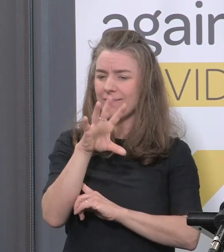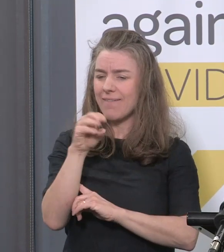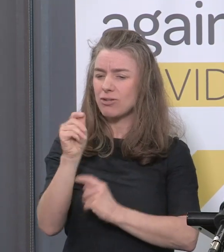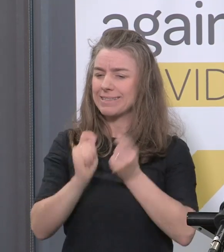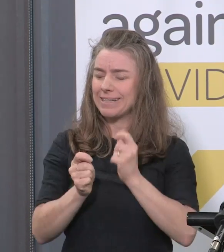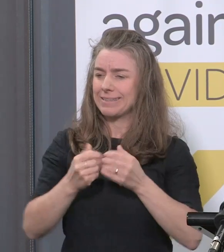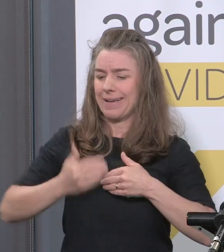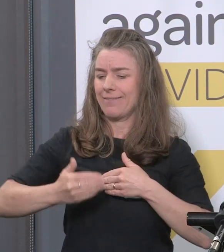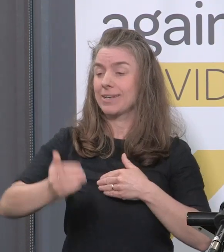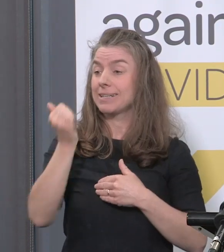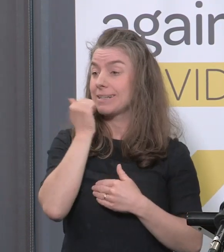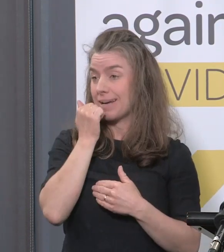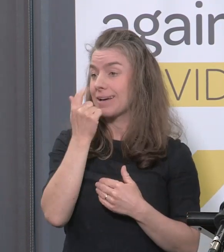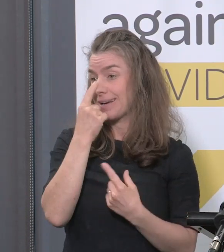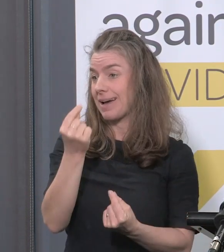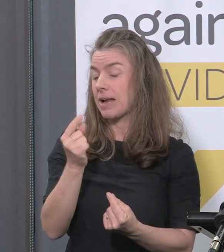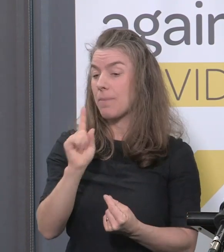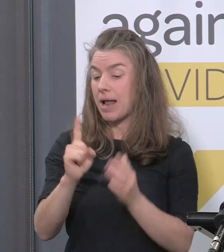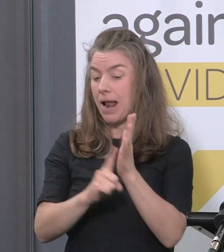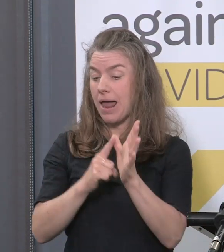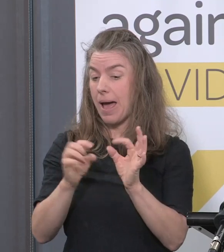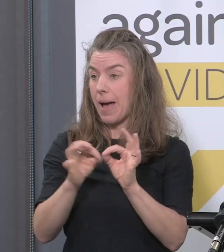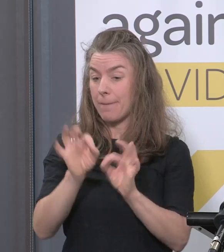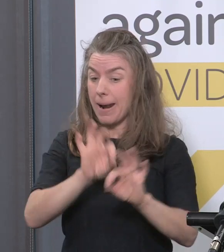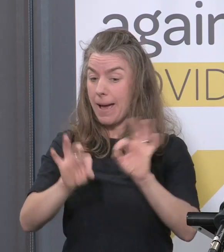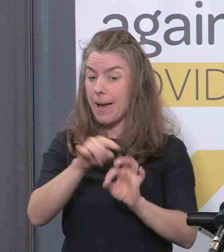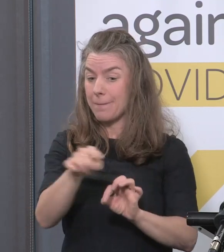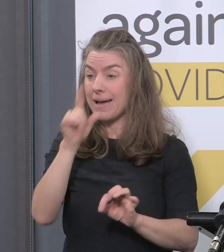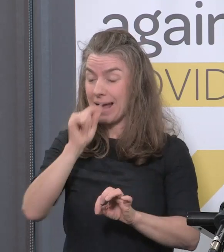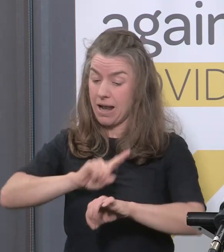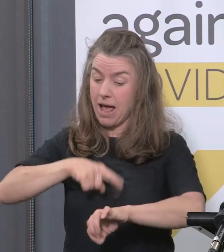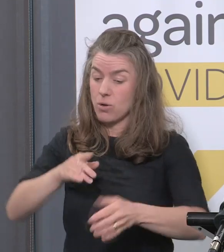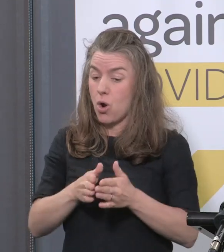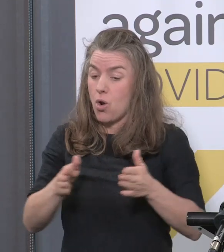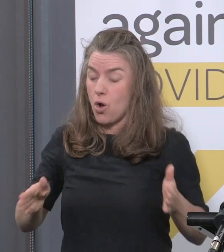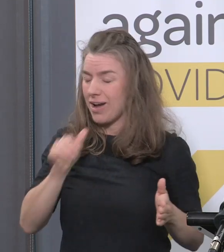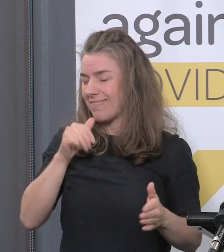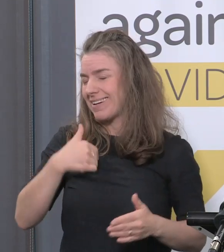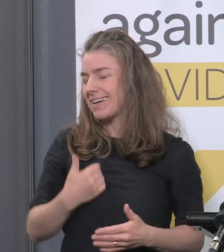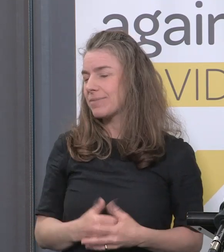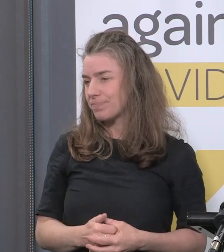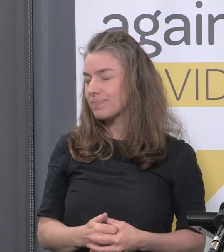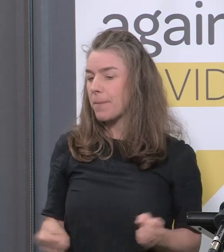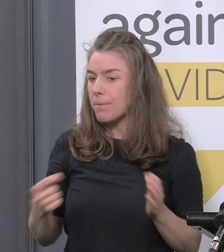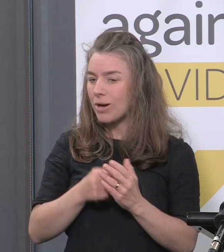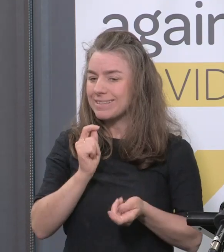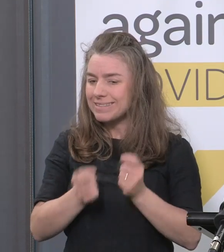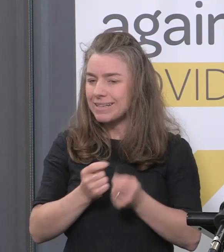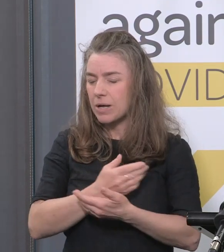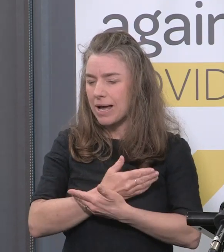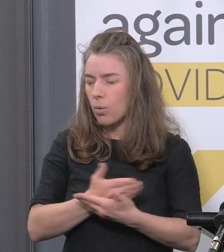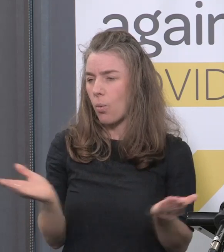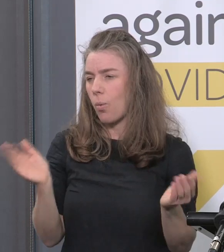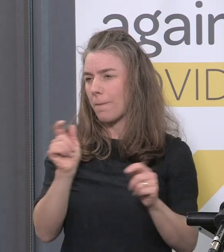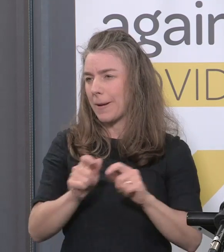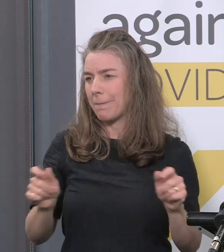But again, the laboratories could work longer hours to do more tests if needed. It's important that we test everybody who